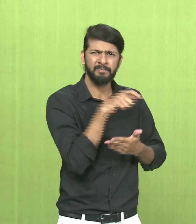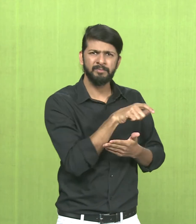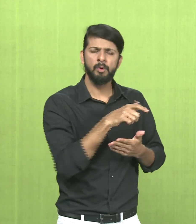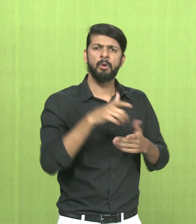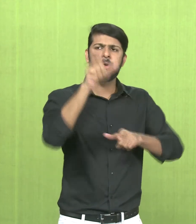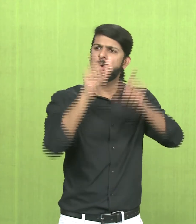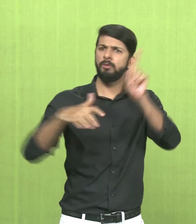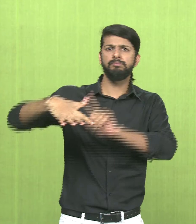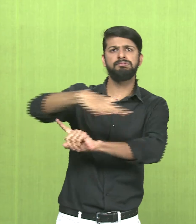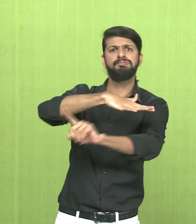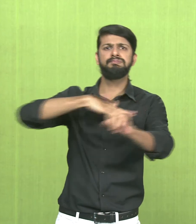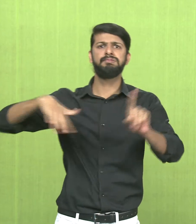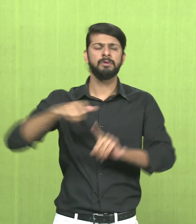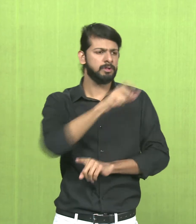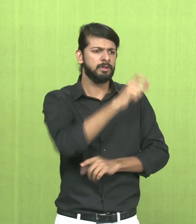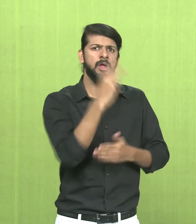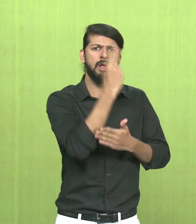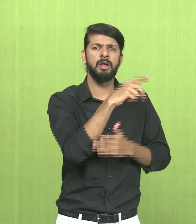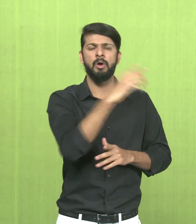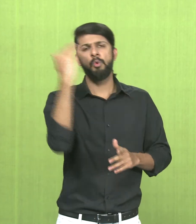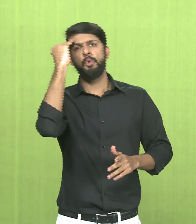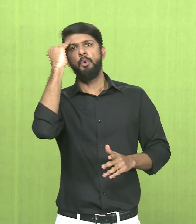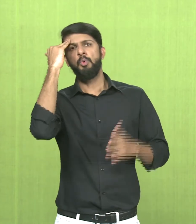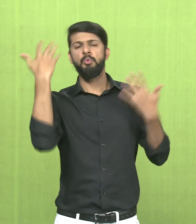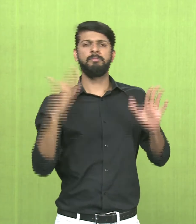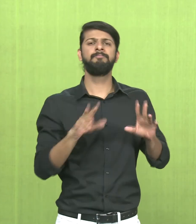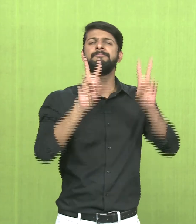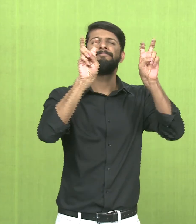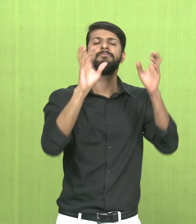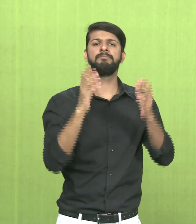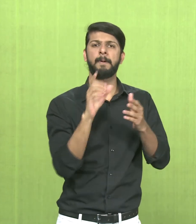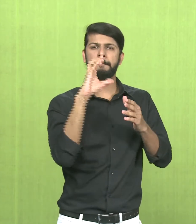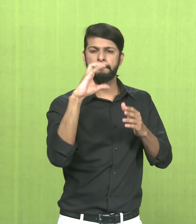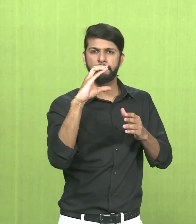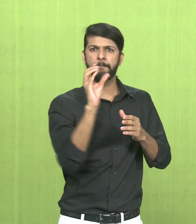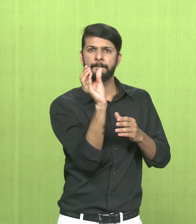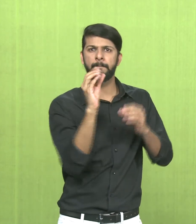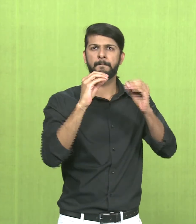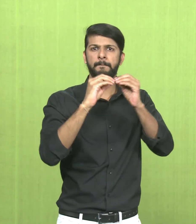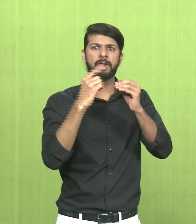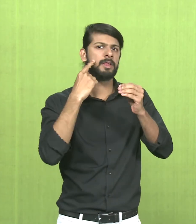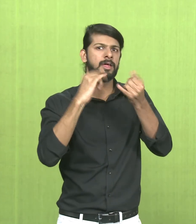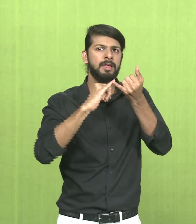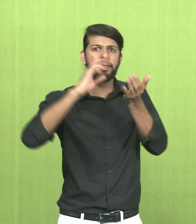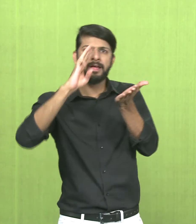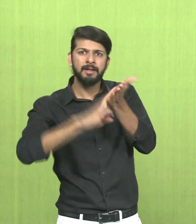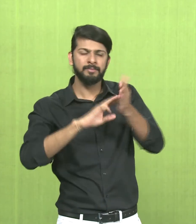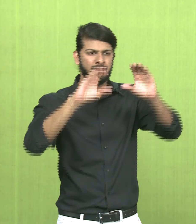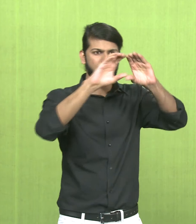Pablo Picasso is also world famous and known as